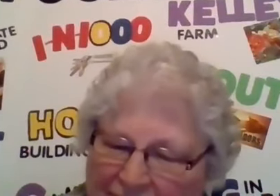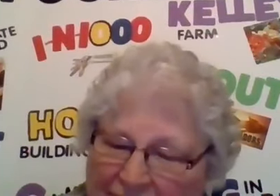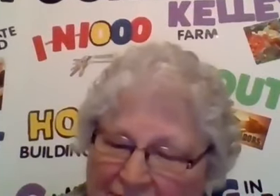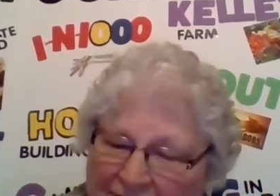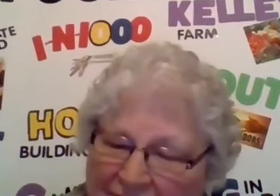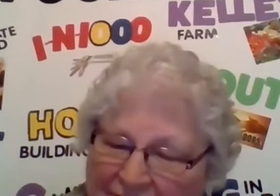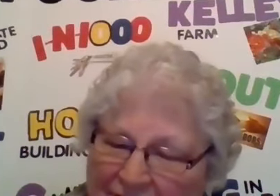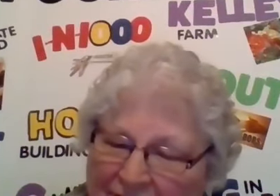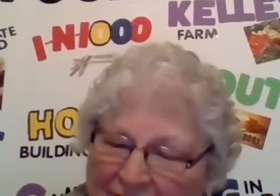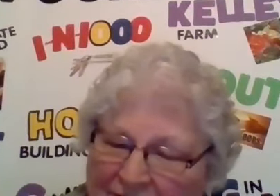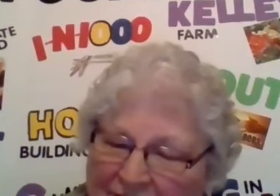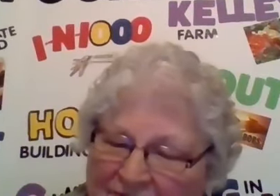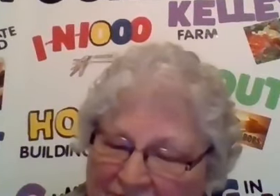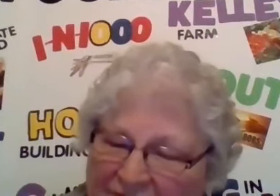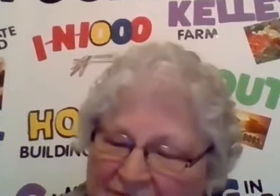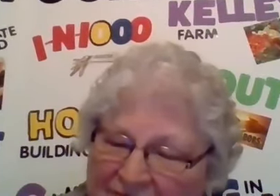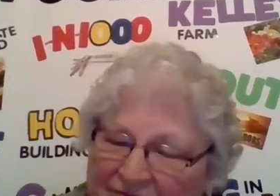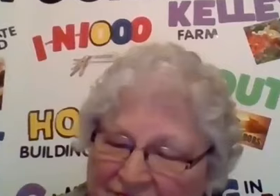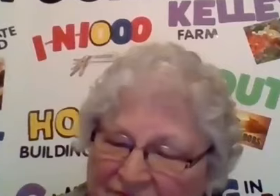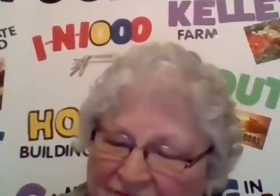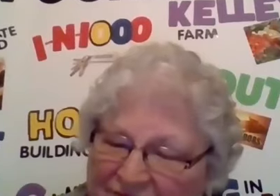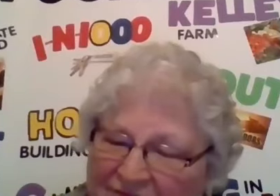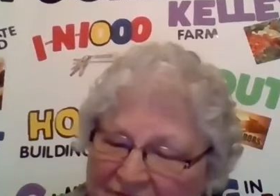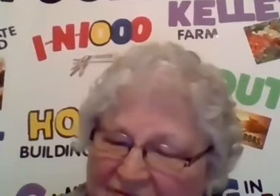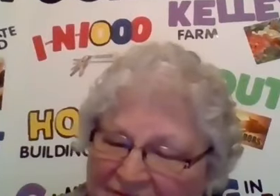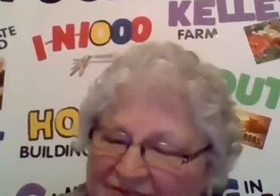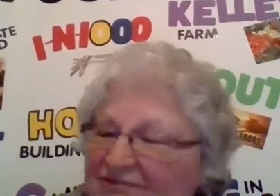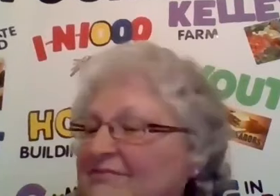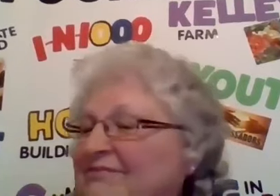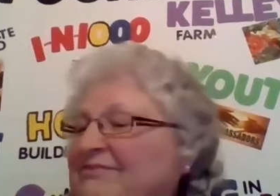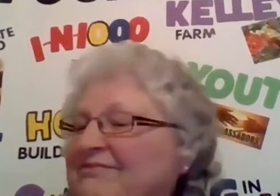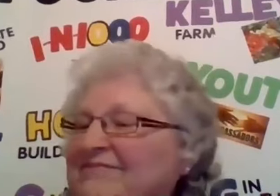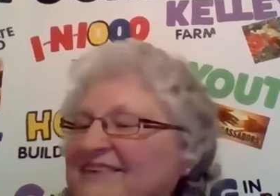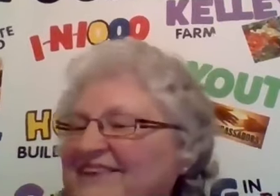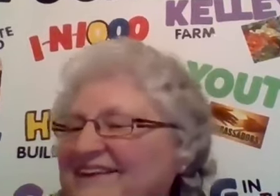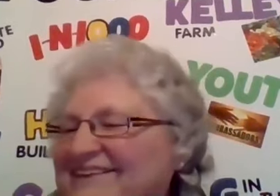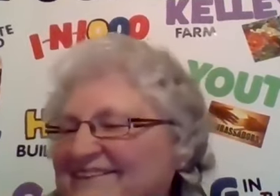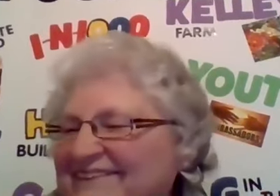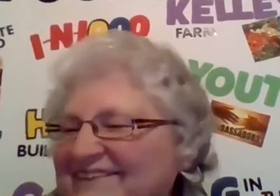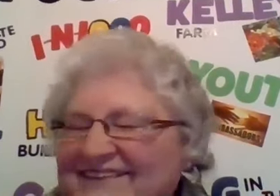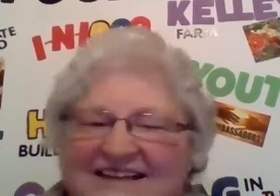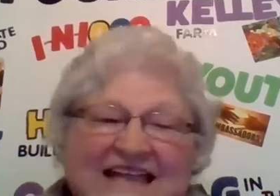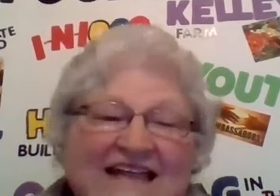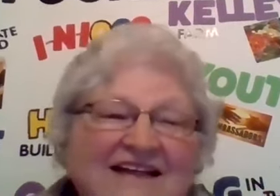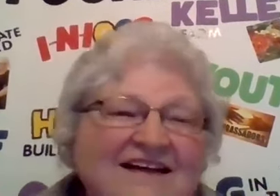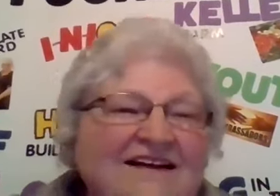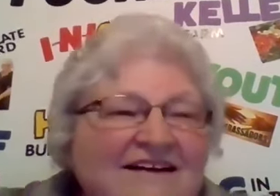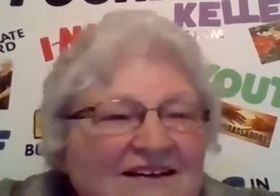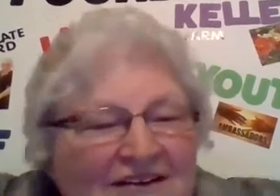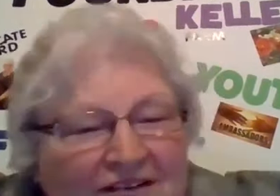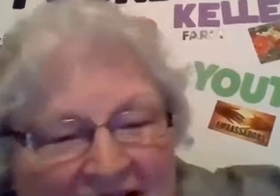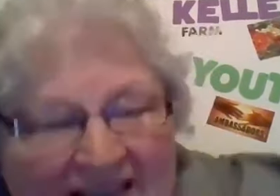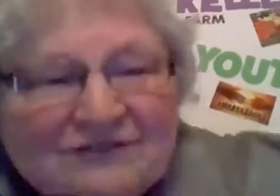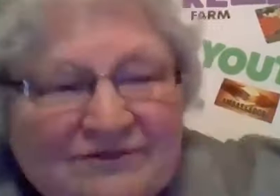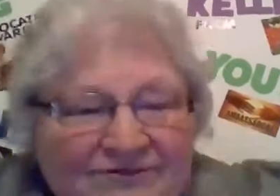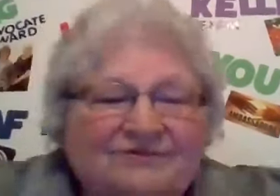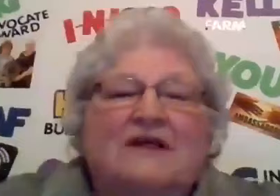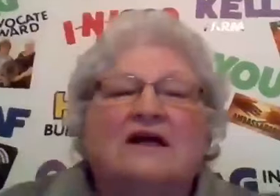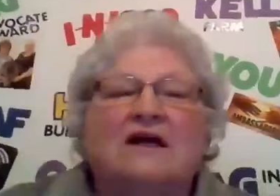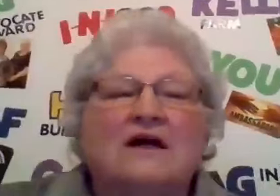You're right, you definitely got a softball for Joan. I've heard some of these stories, so she's gonna have lots to say. All right.